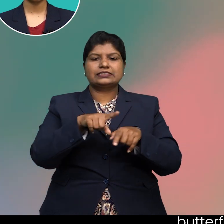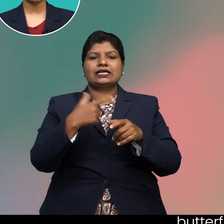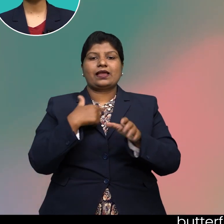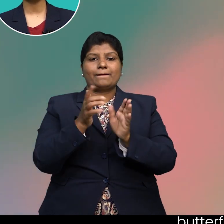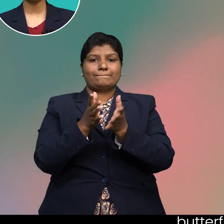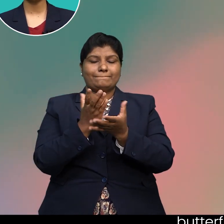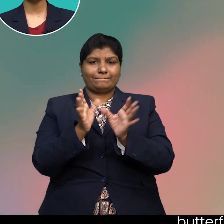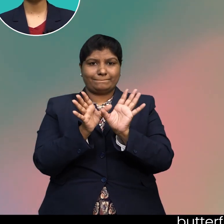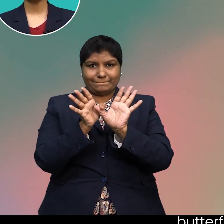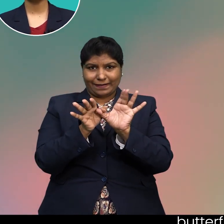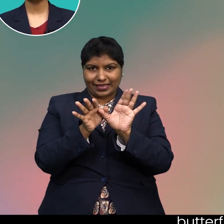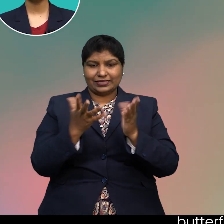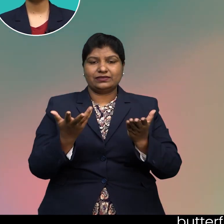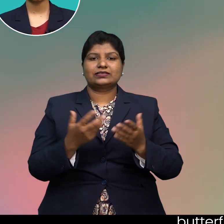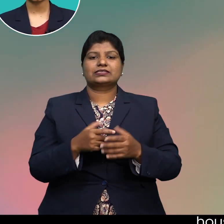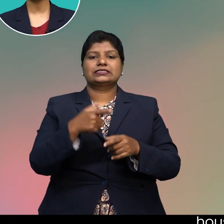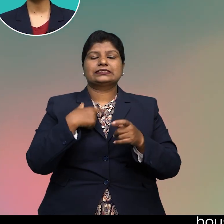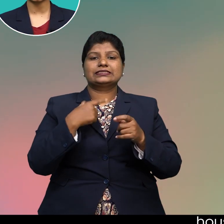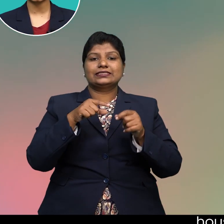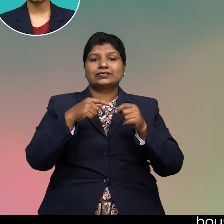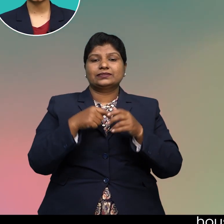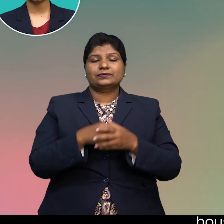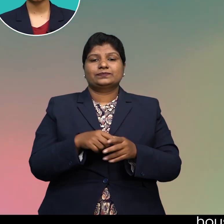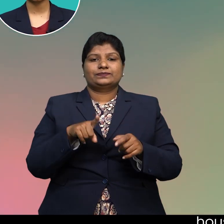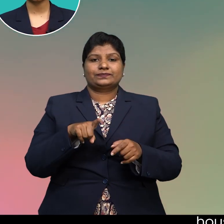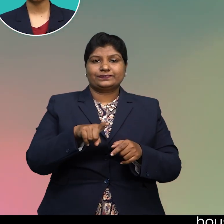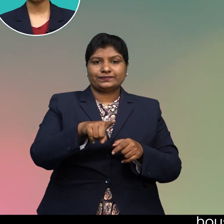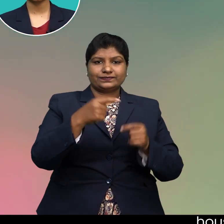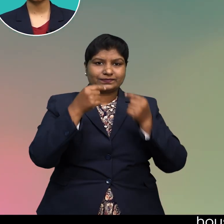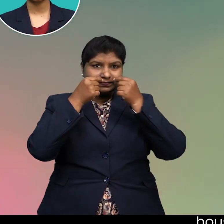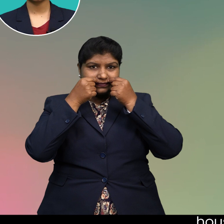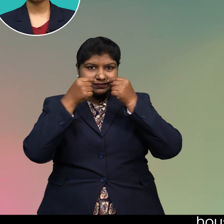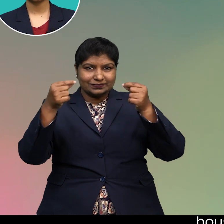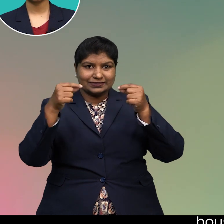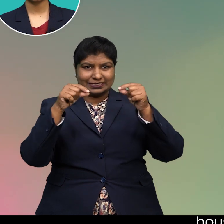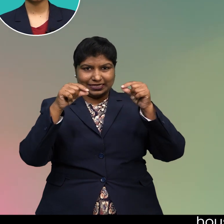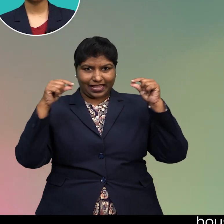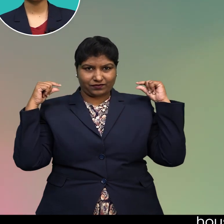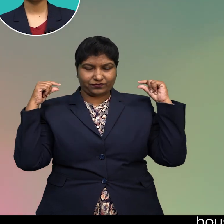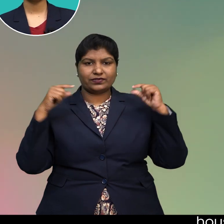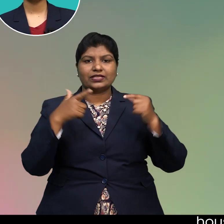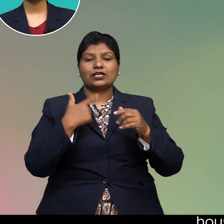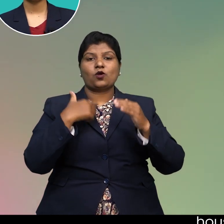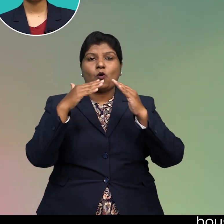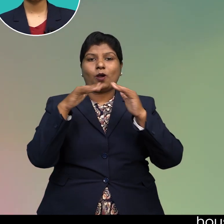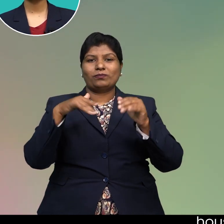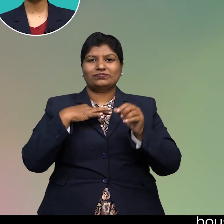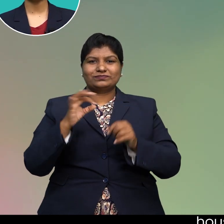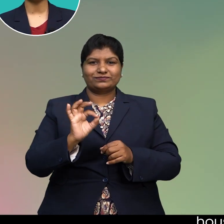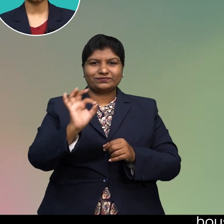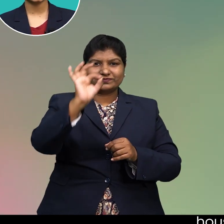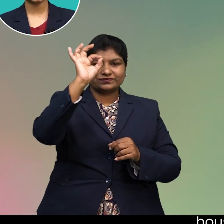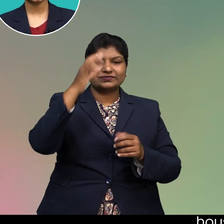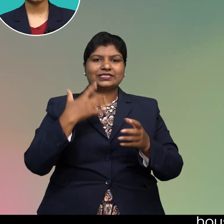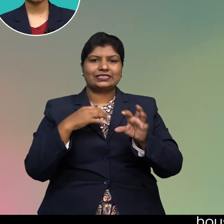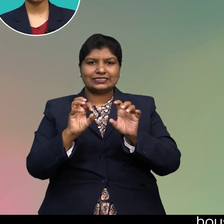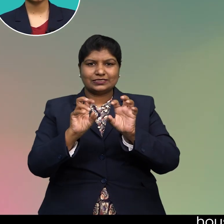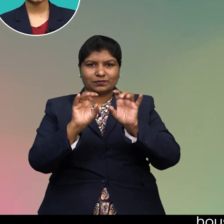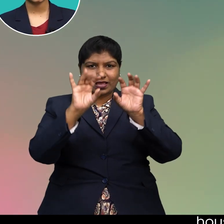These are very familiar as parasitic worms causing diseases.